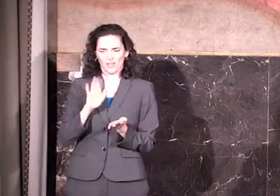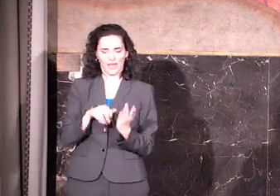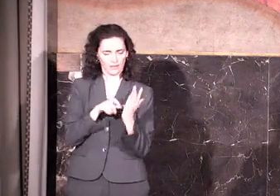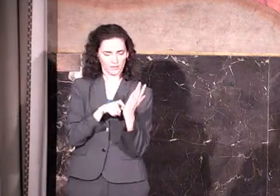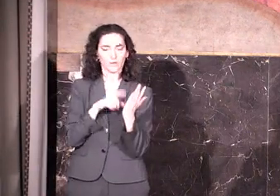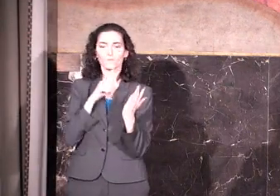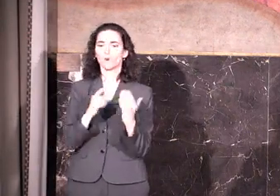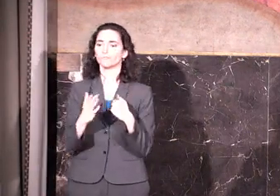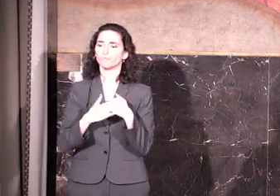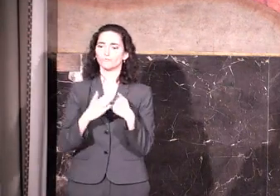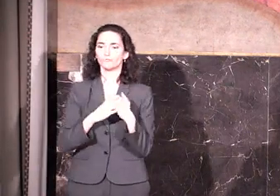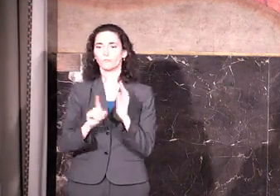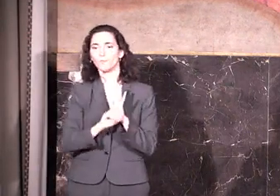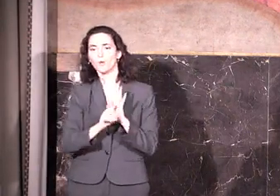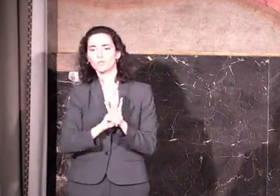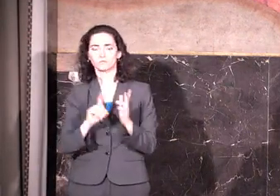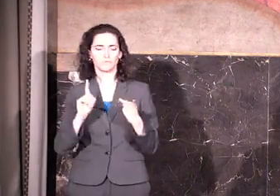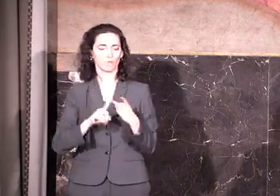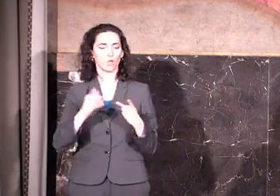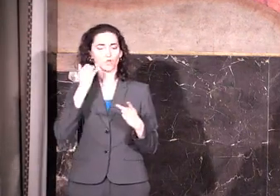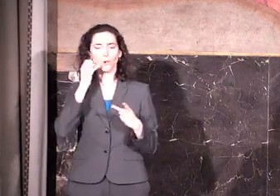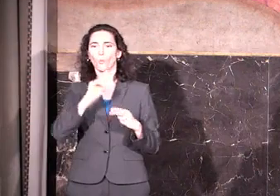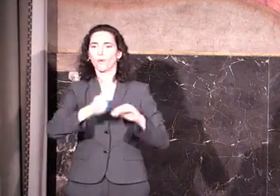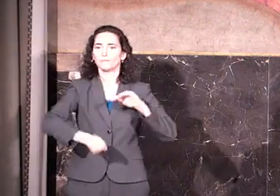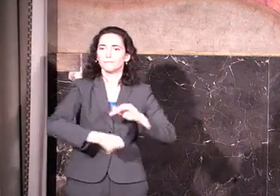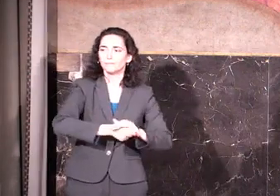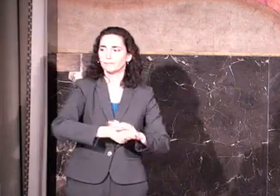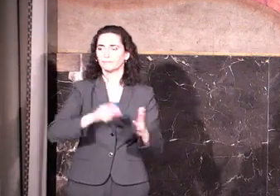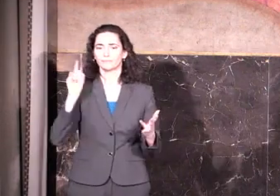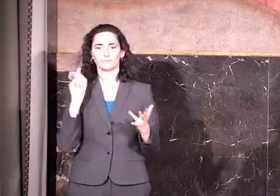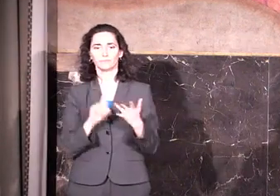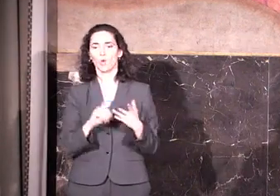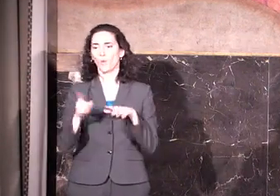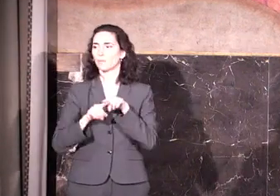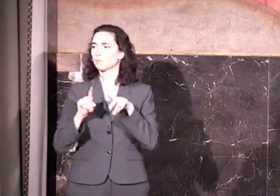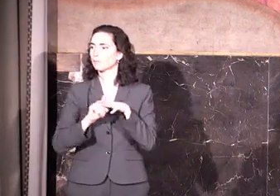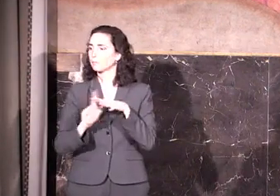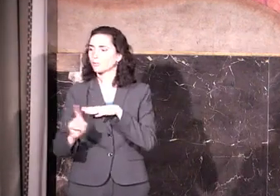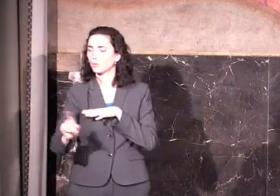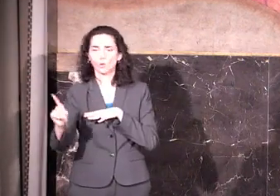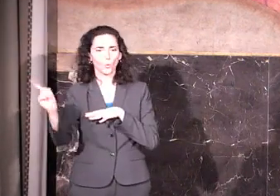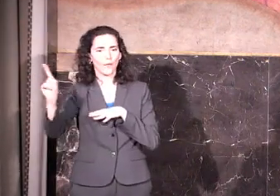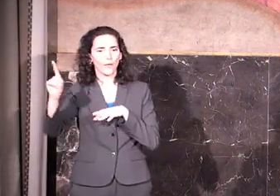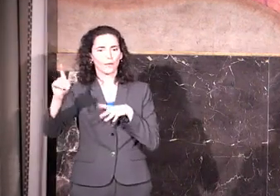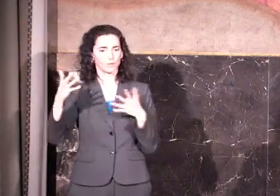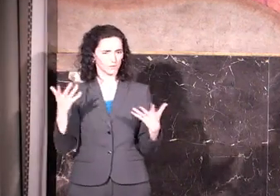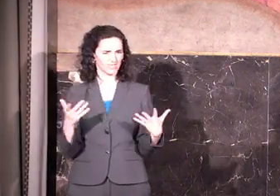information should local officials call for hurricane-related action.